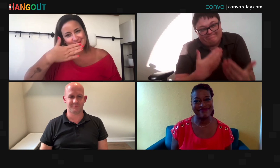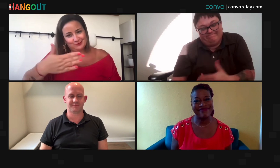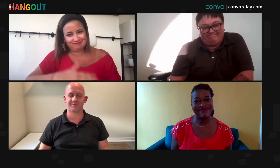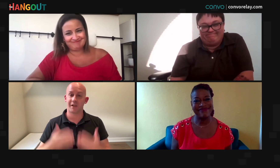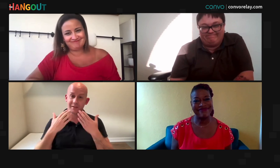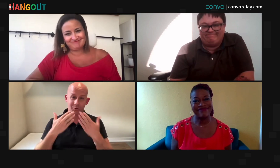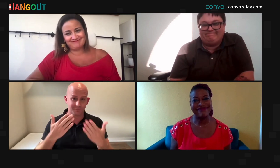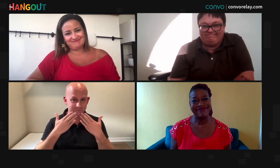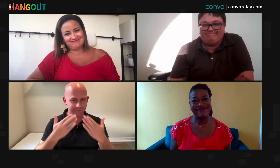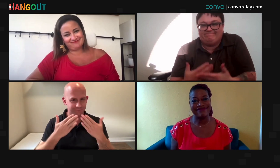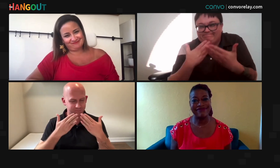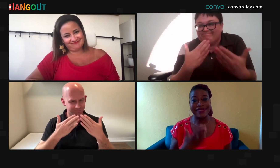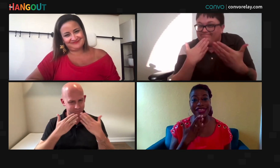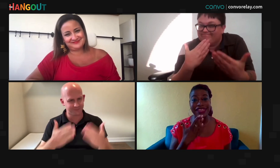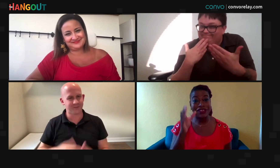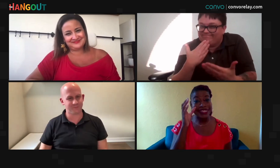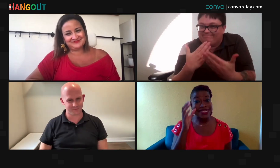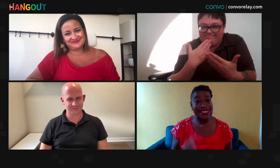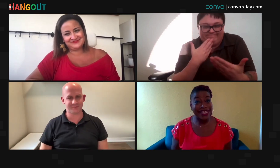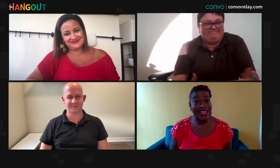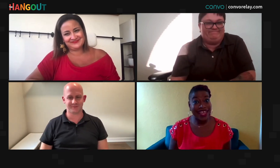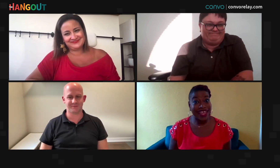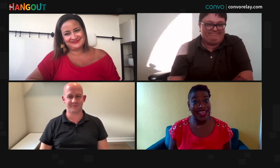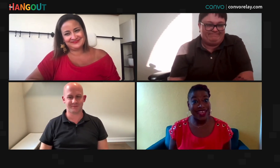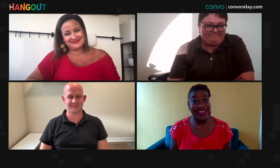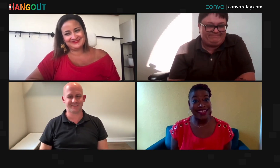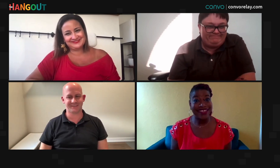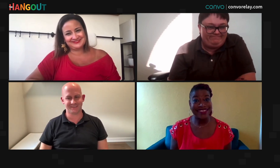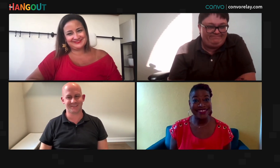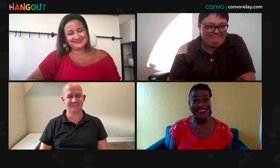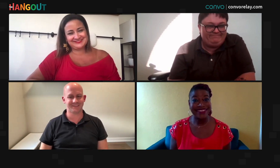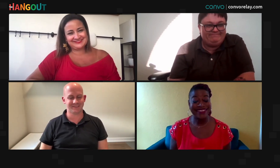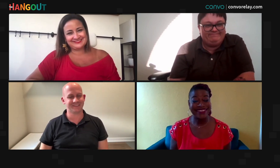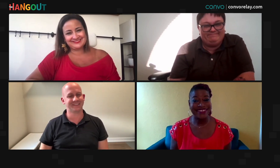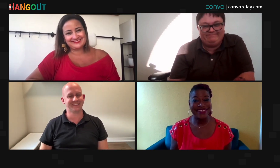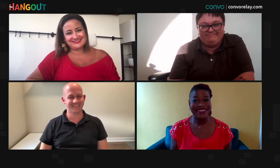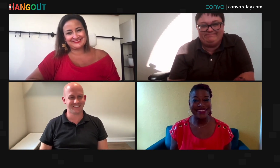this is Melissa. Thank you so much. I'm grateful for each and every one of you. Oh, thank you for having us. Thank you.